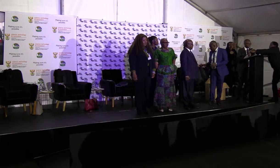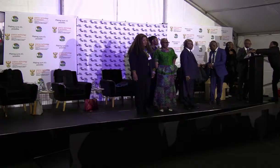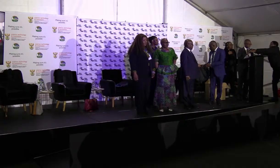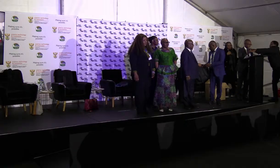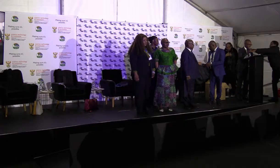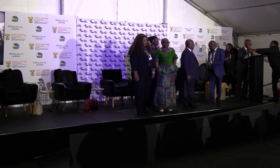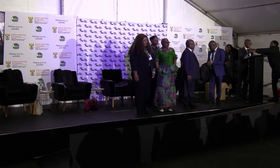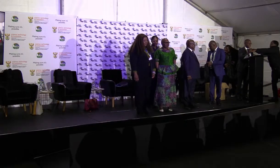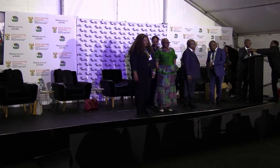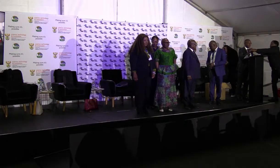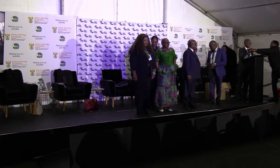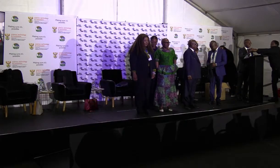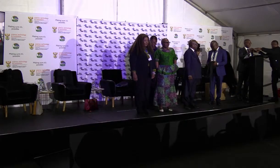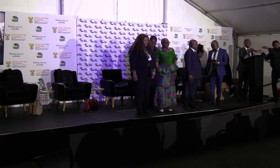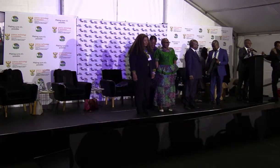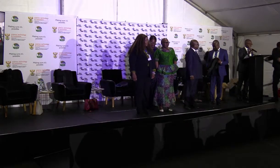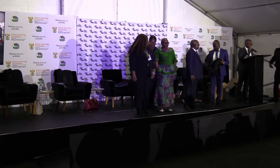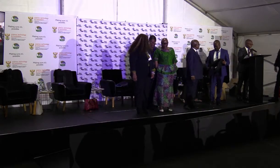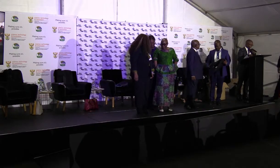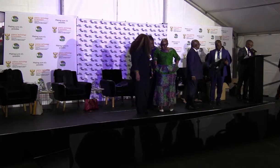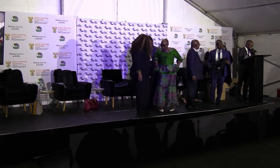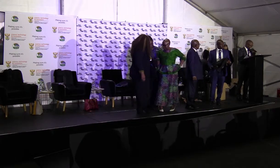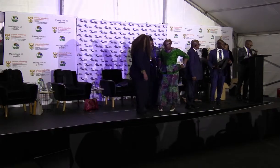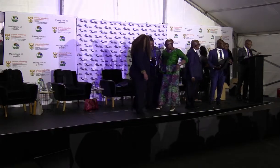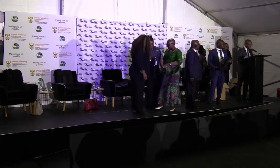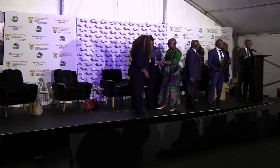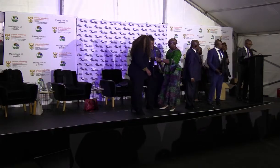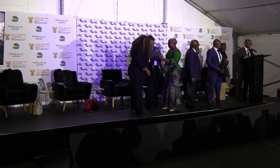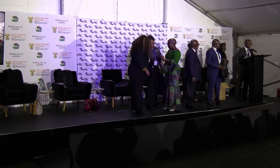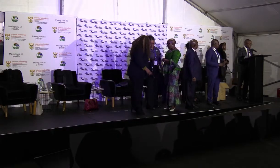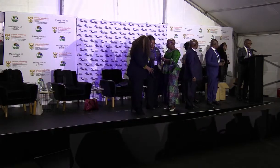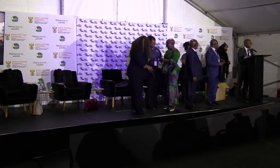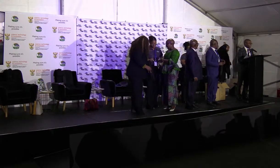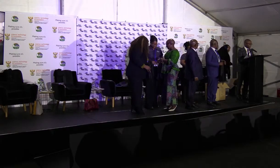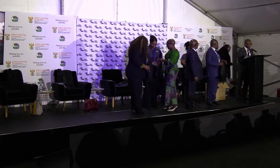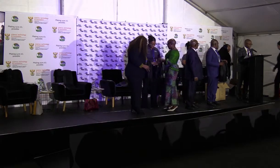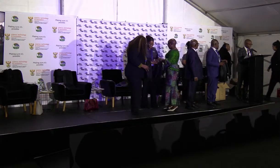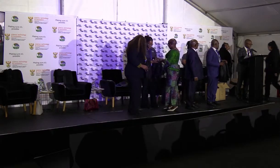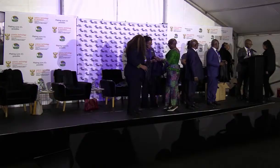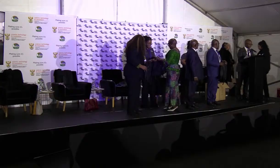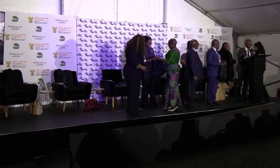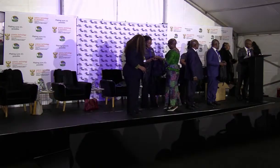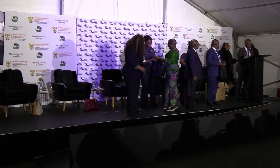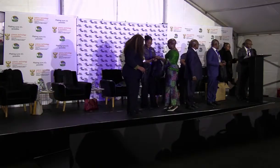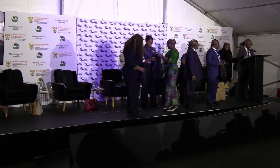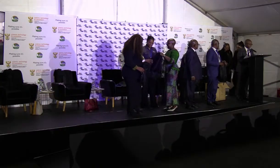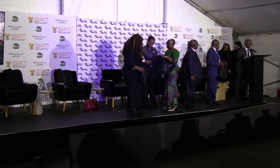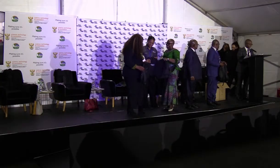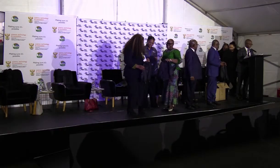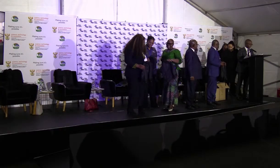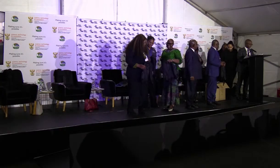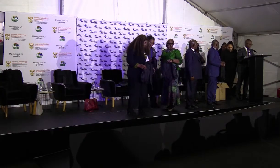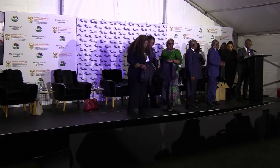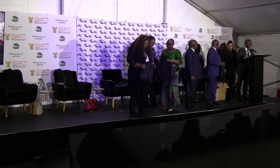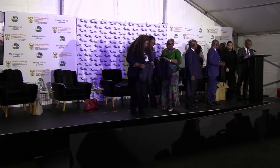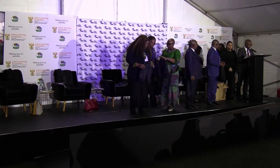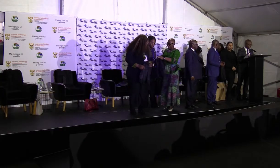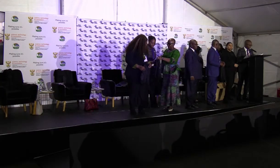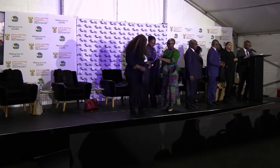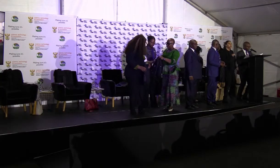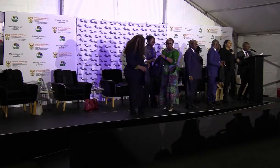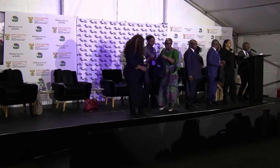Yeah. Okay, so may I then invite the following schools: Anton Lembete,